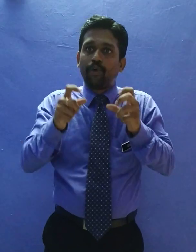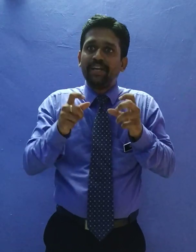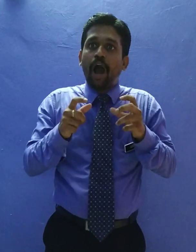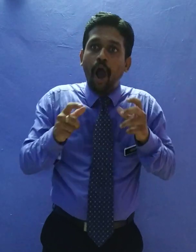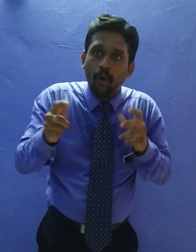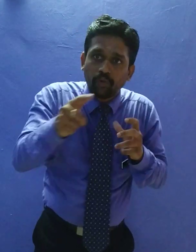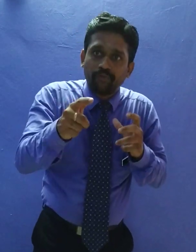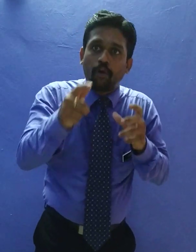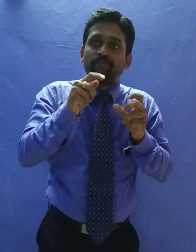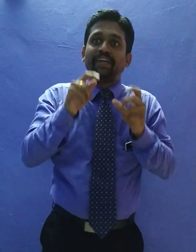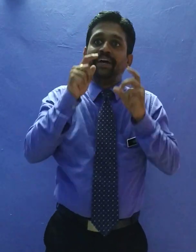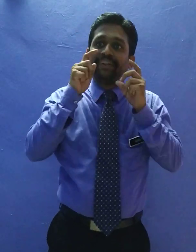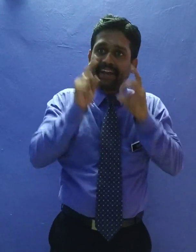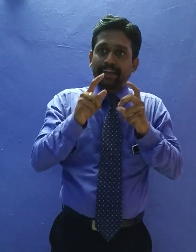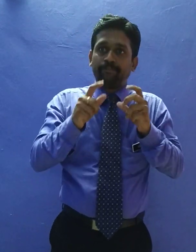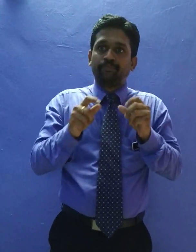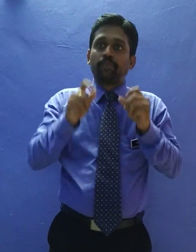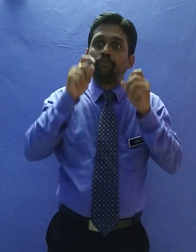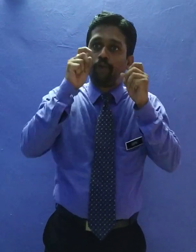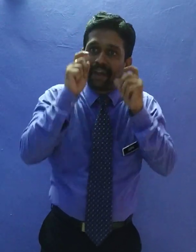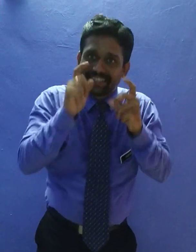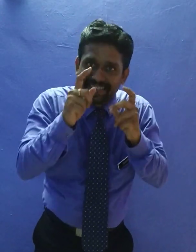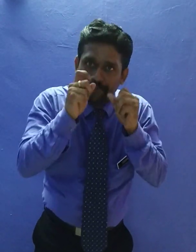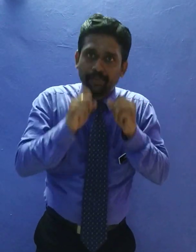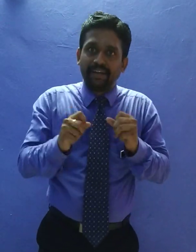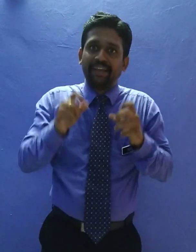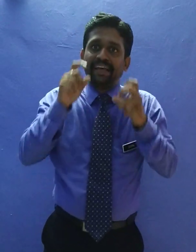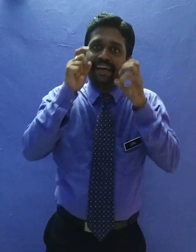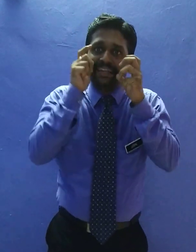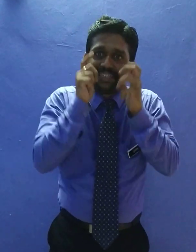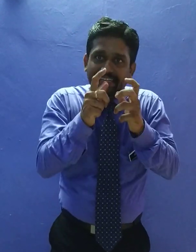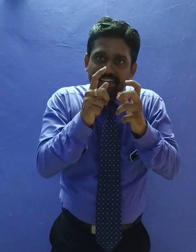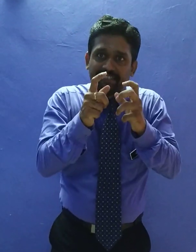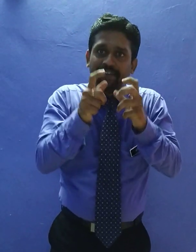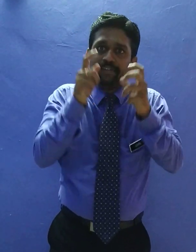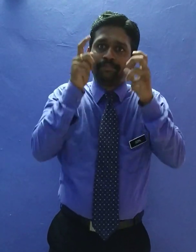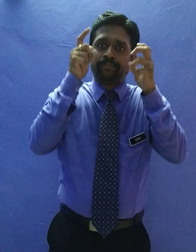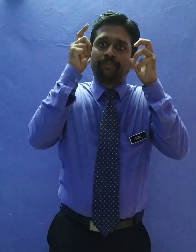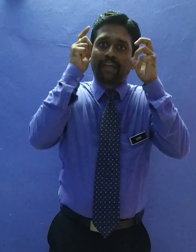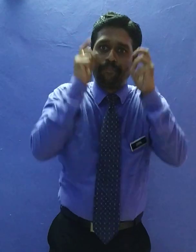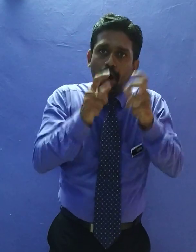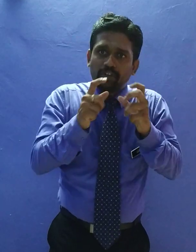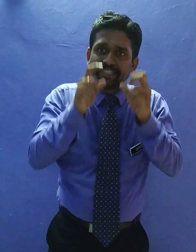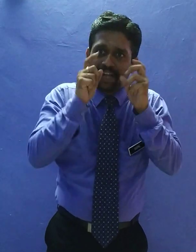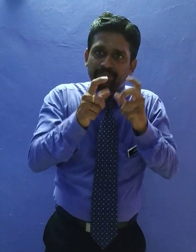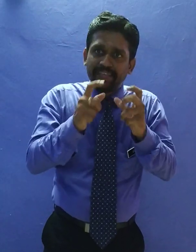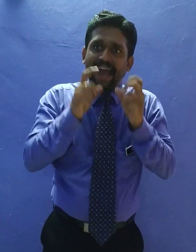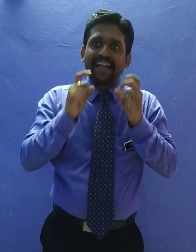going out of the track. For example, discussing about something